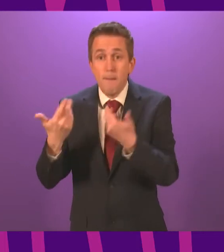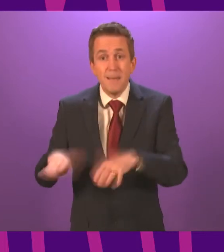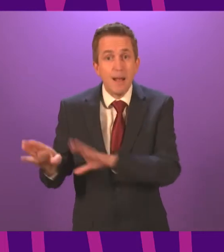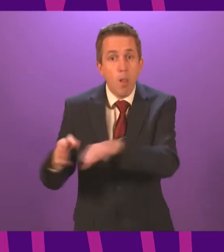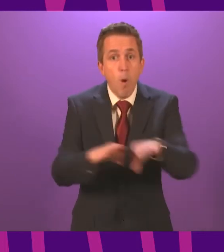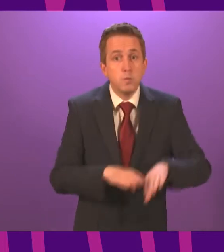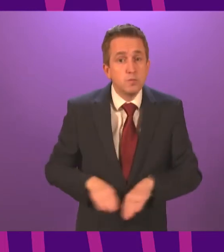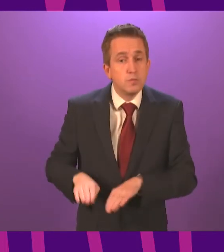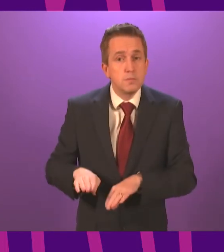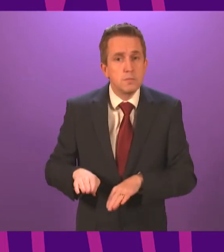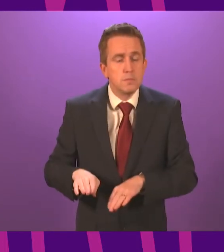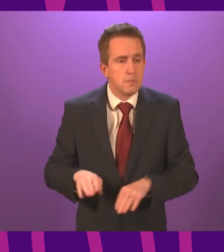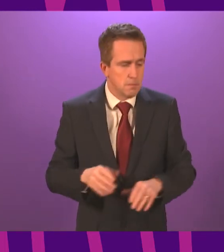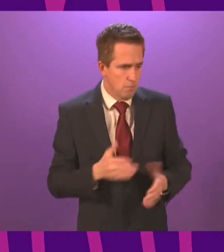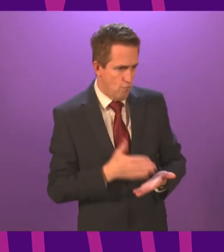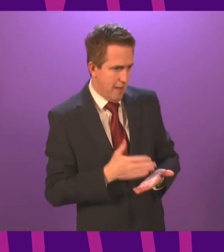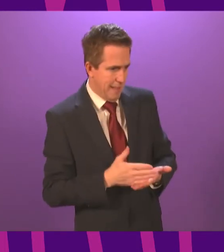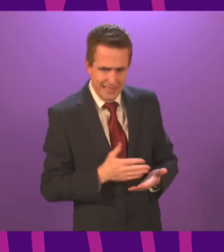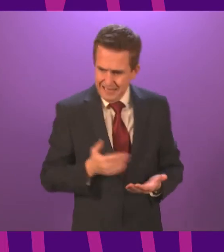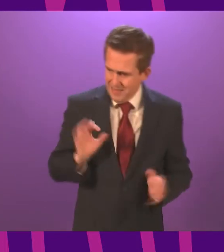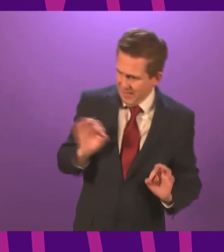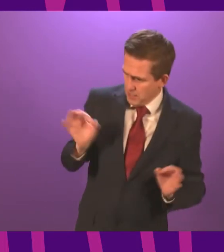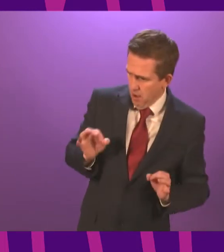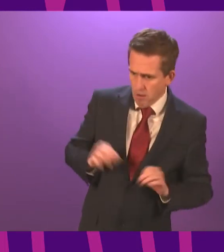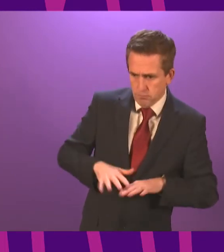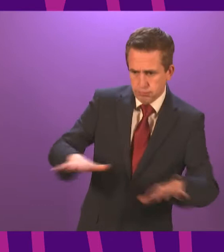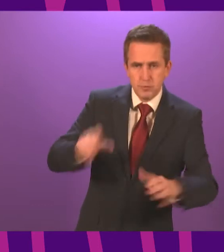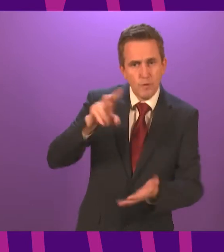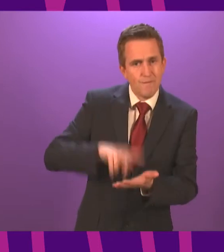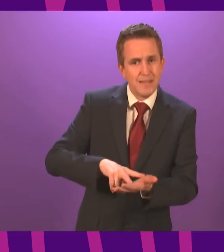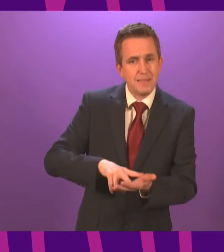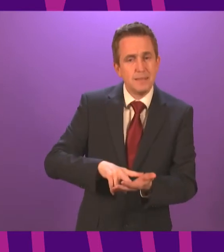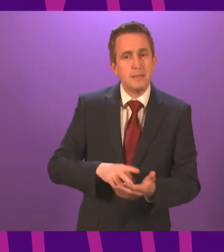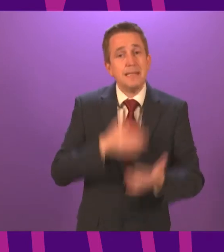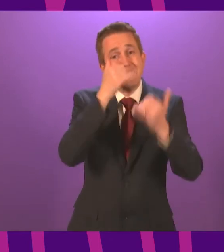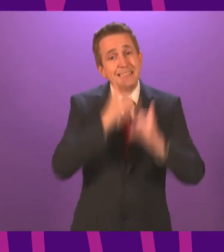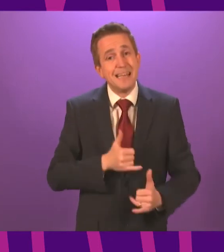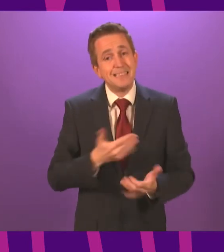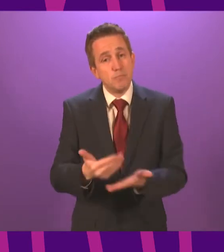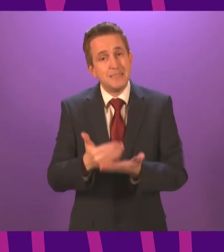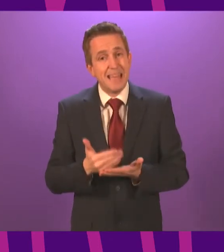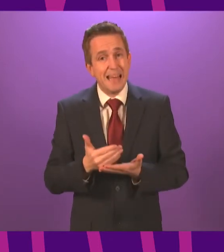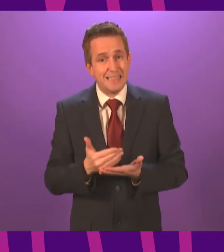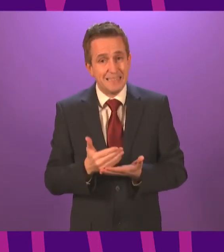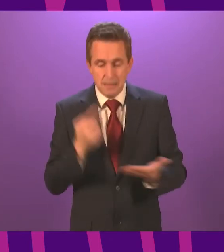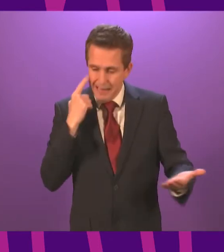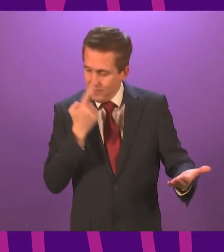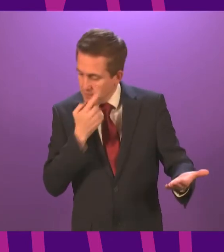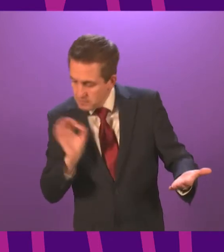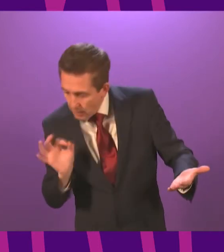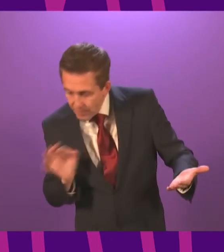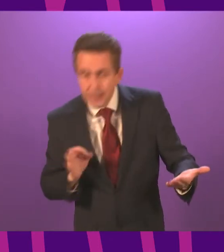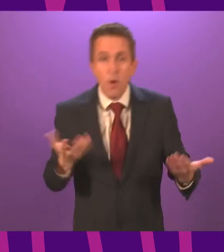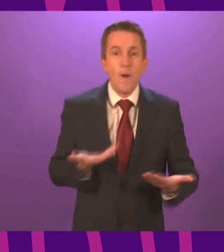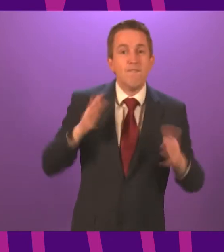we have little evidence are causing the spread. Test and Protect can't tell us where the spread is coming from. To a